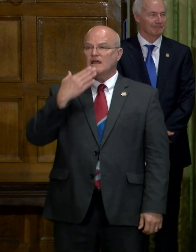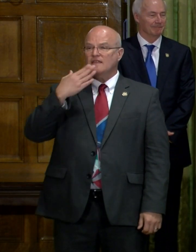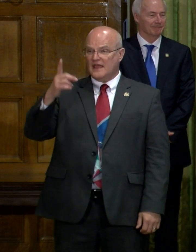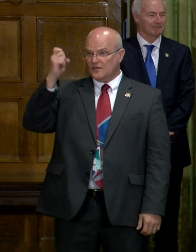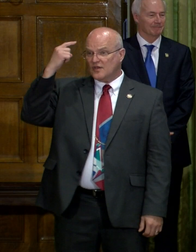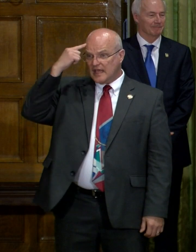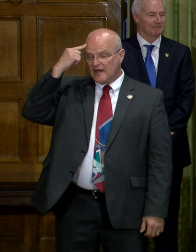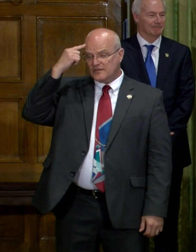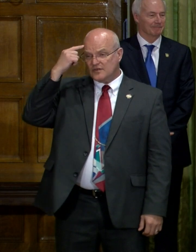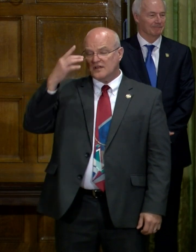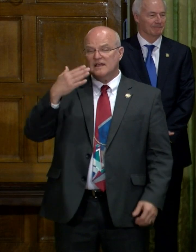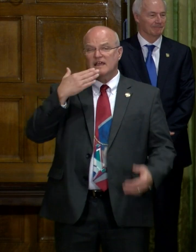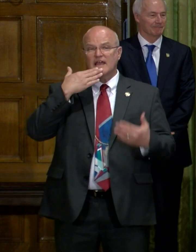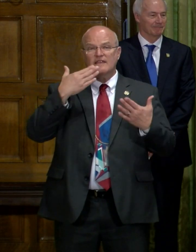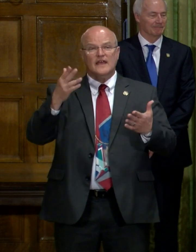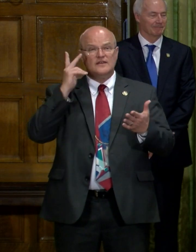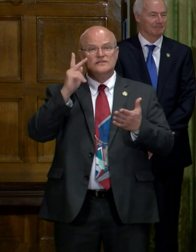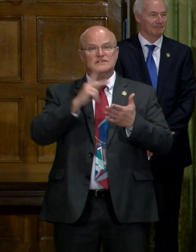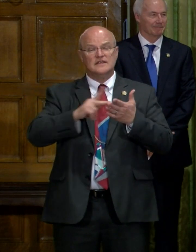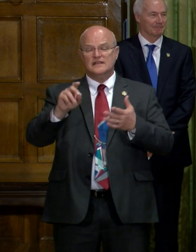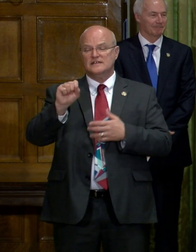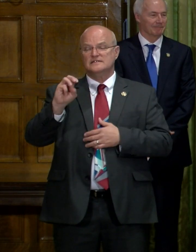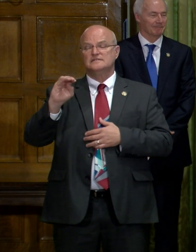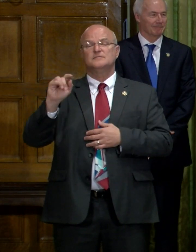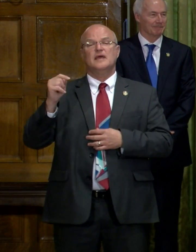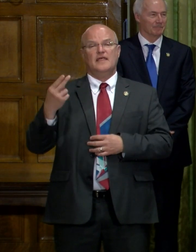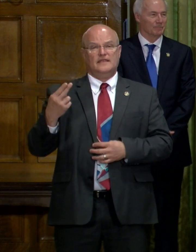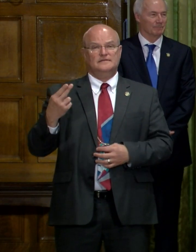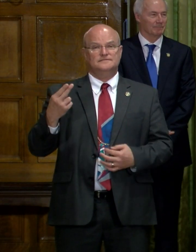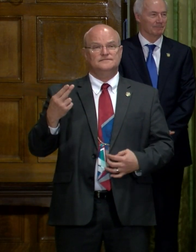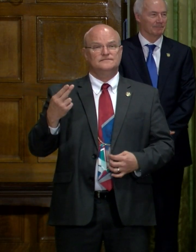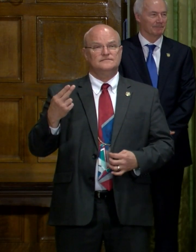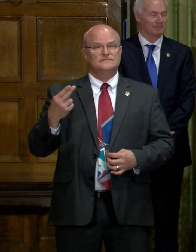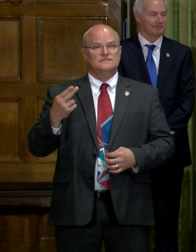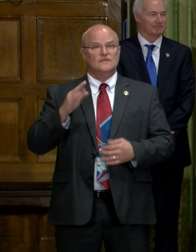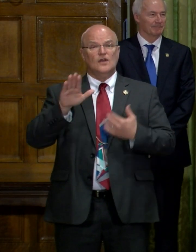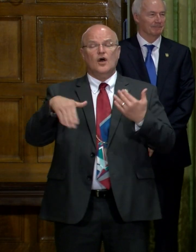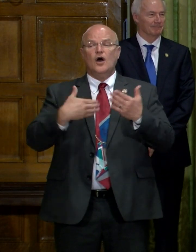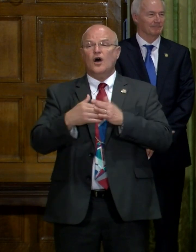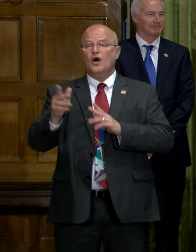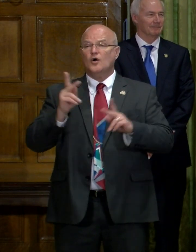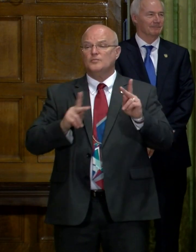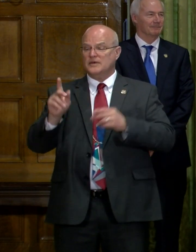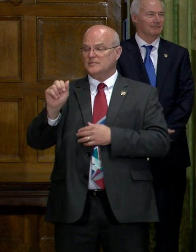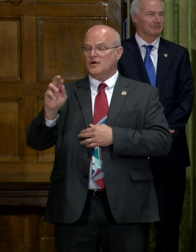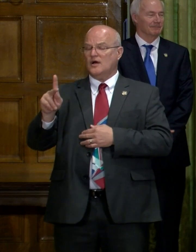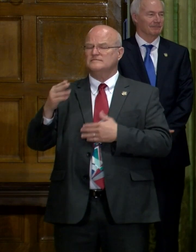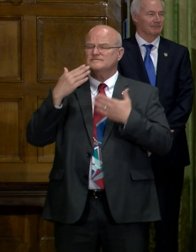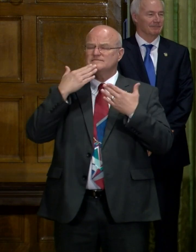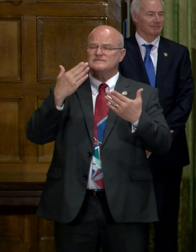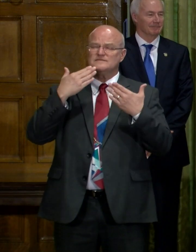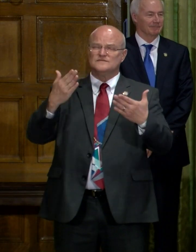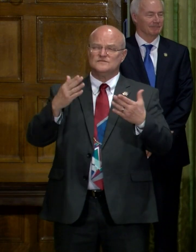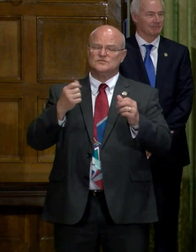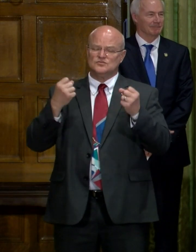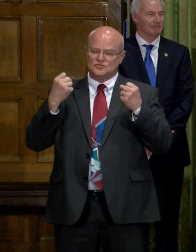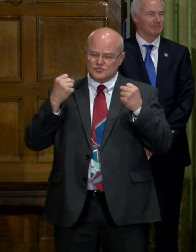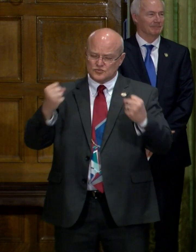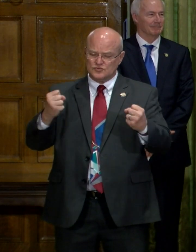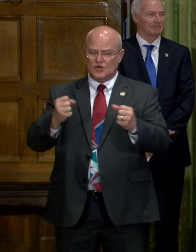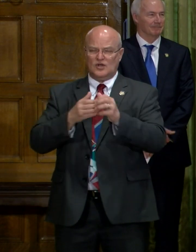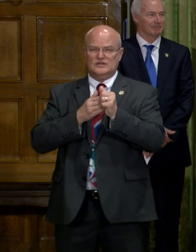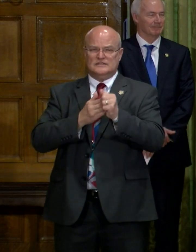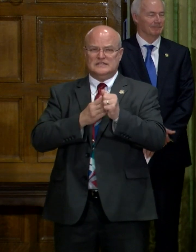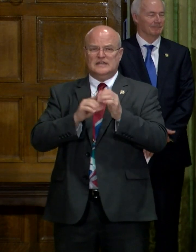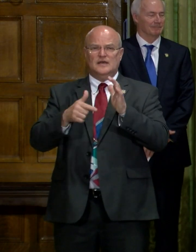Thank you, Governor, and thank you, Secretary Smith. All Arkansans are grateful for your strong, dedicated